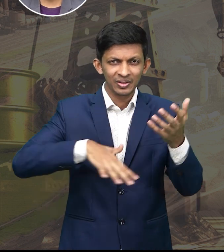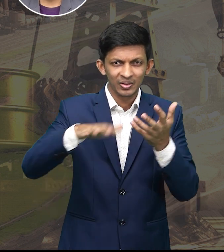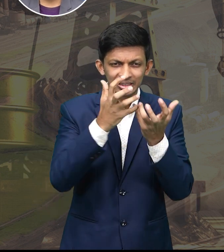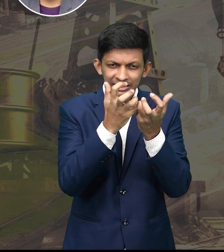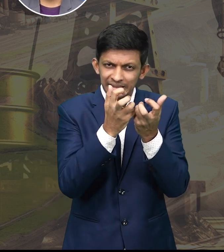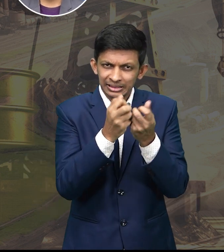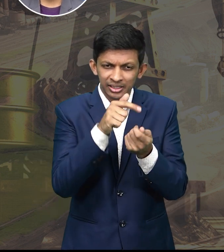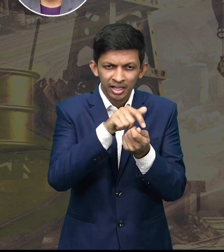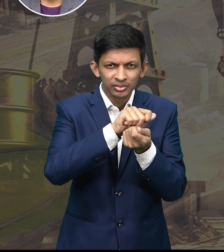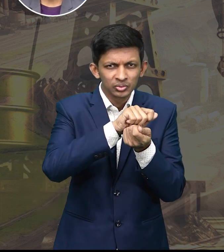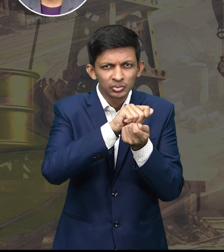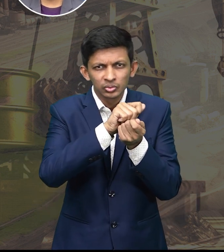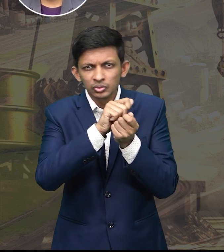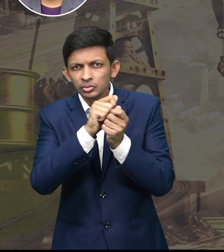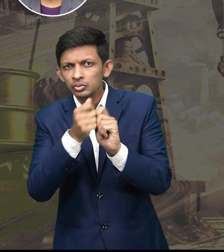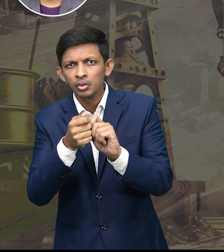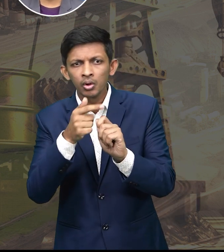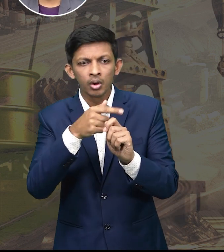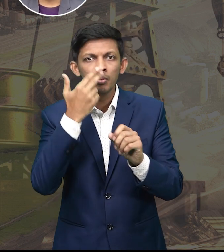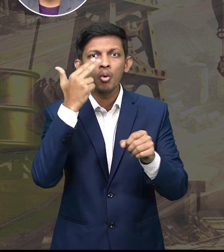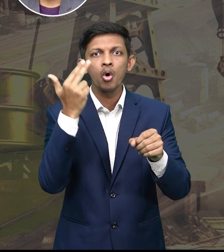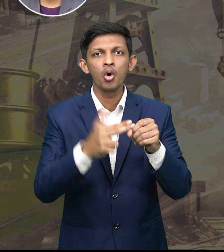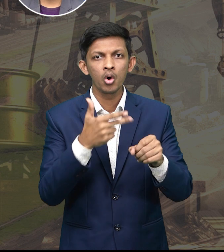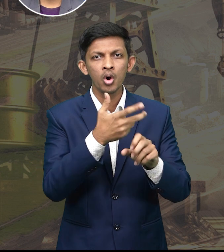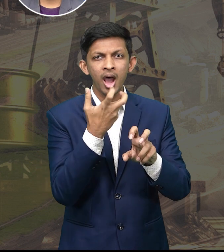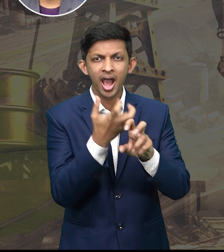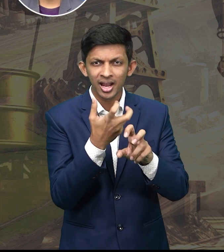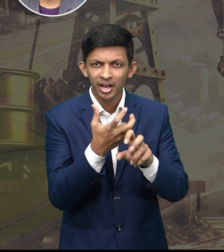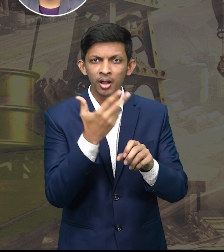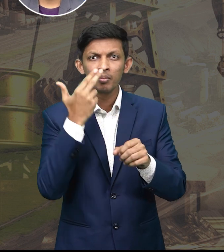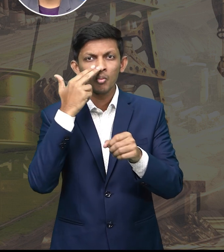fossil fuels, coal and petroleum,